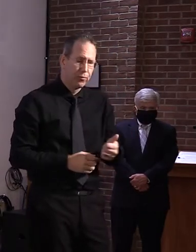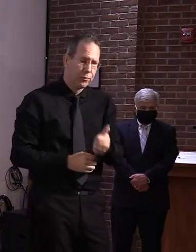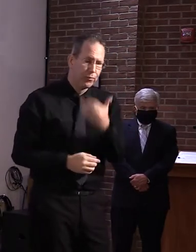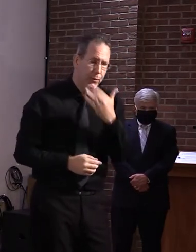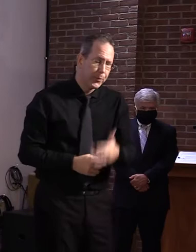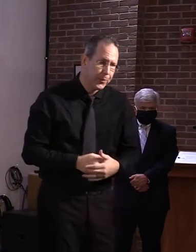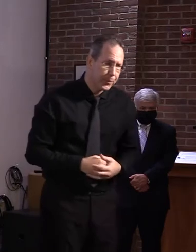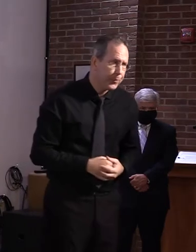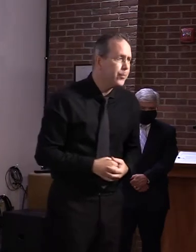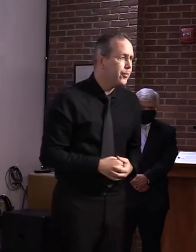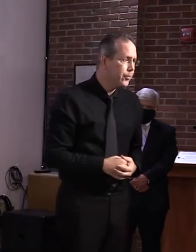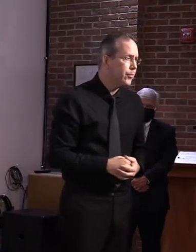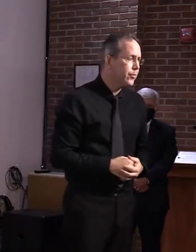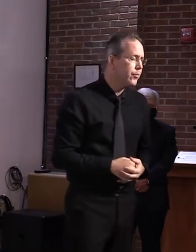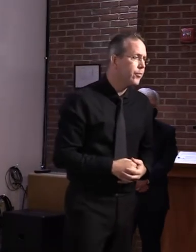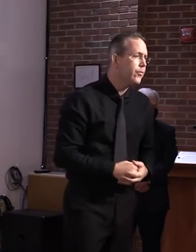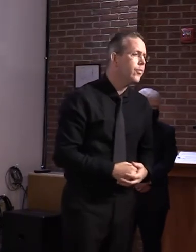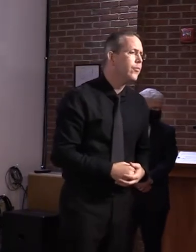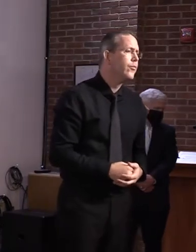Steve, NEK TV.